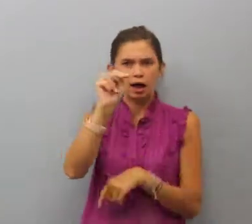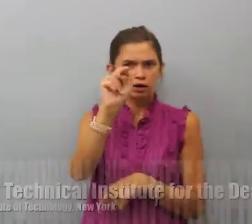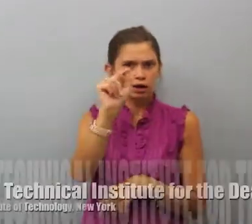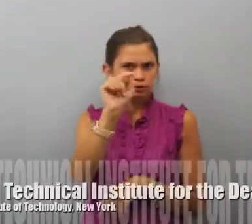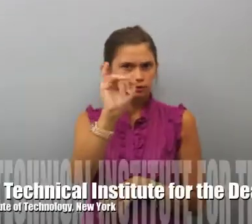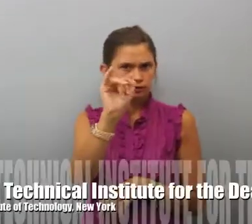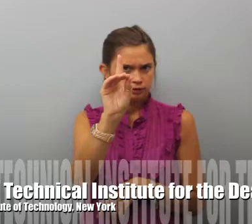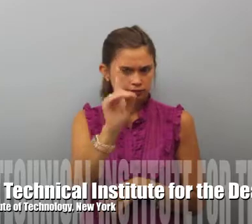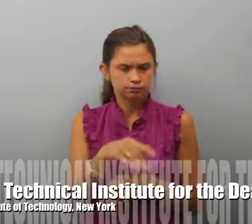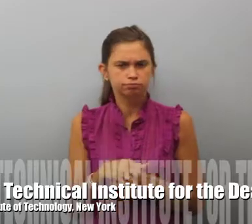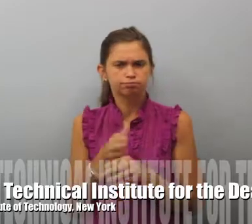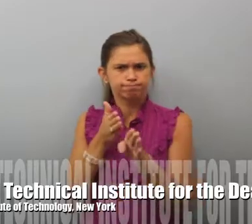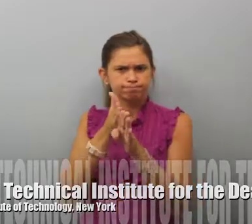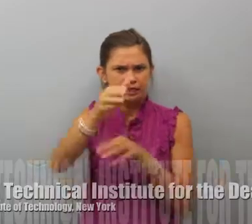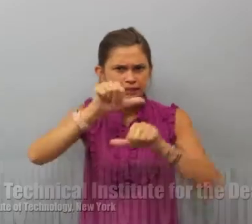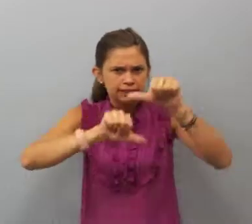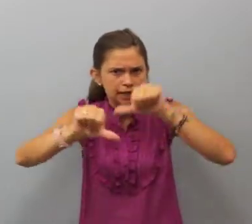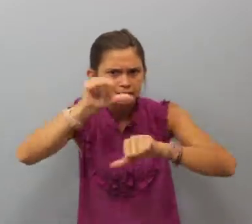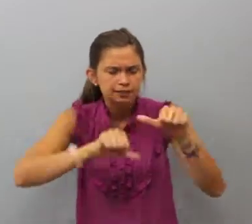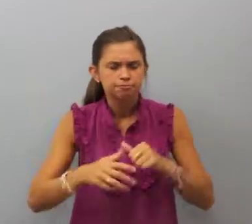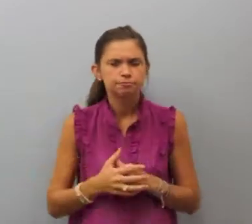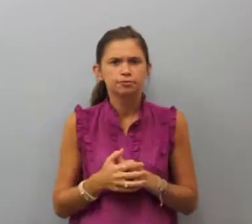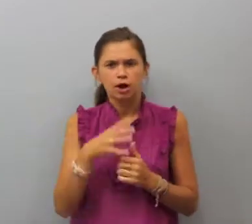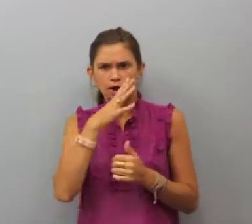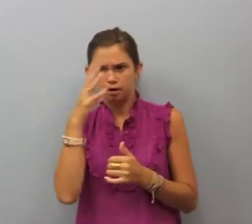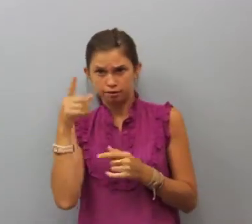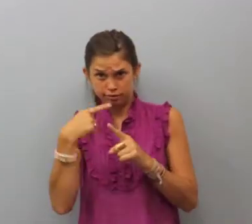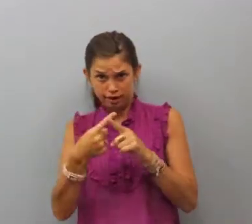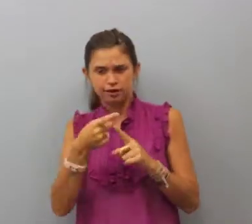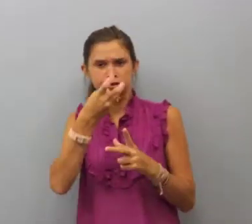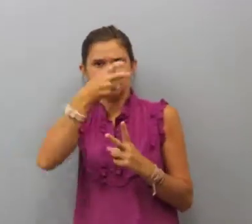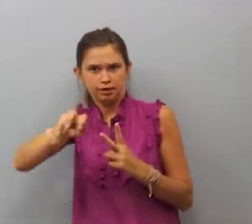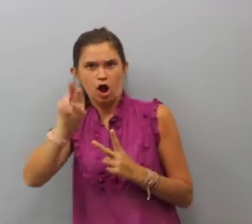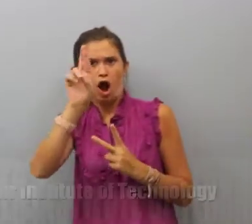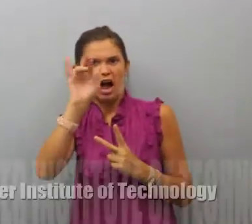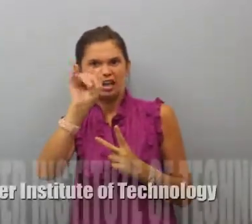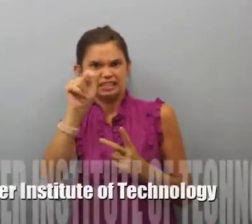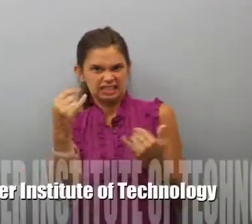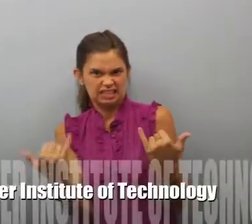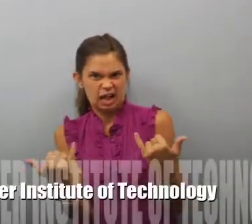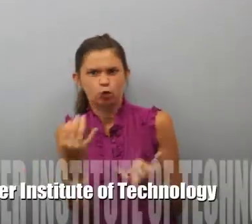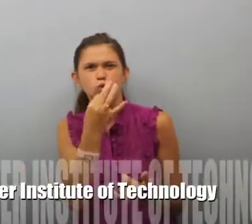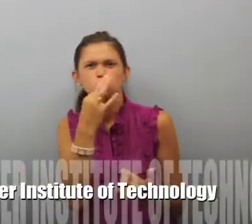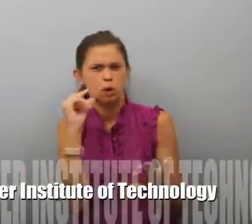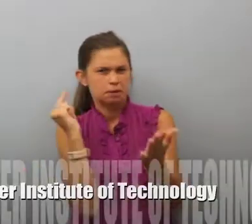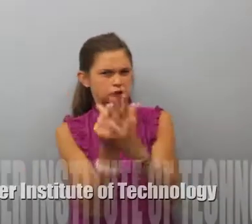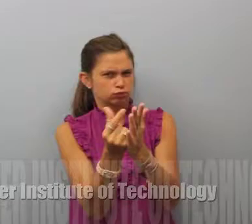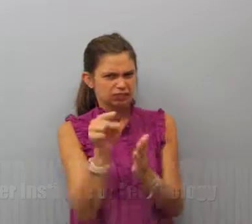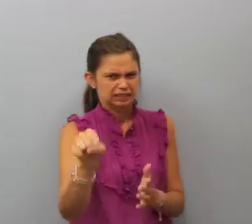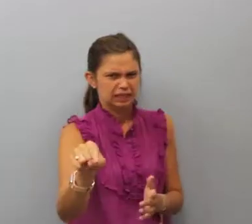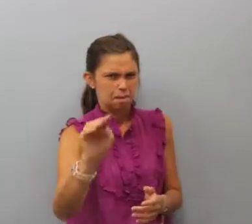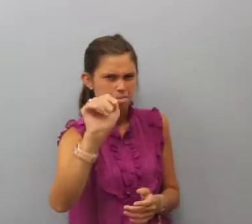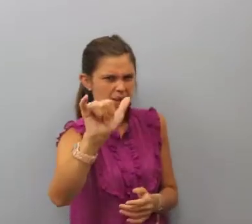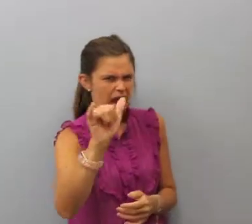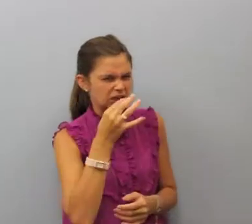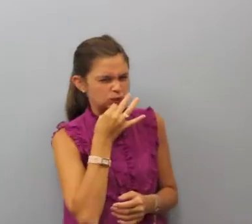big deal. He, upon graduation, attended National Technical Institute of the Deaf, majored in science.